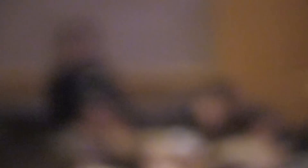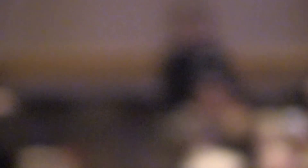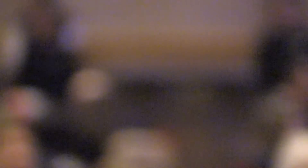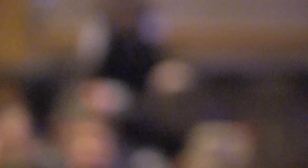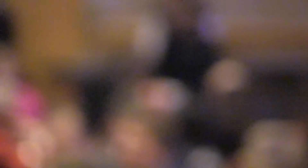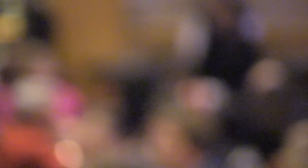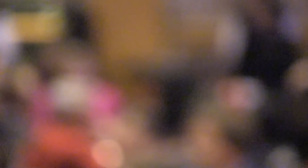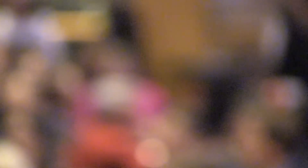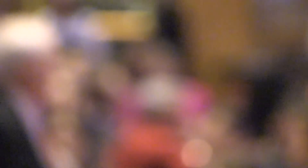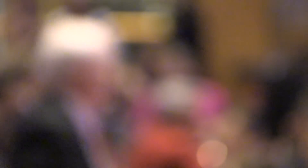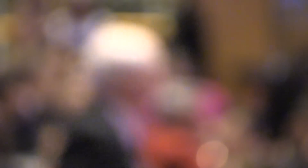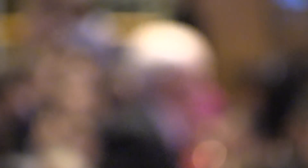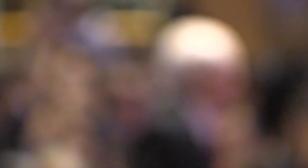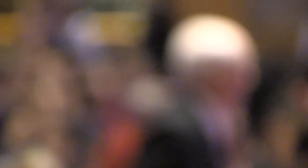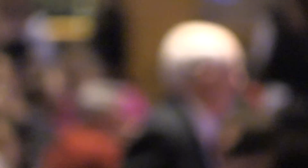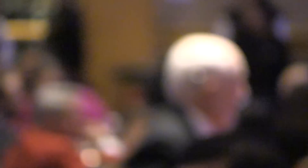so much for all your hard work.